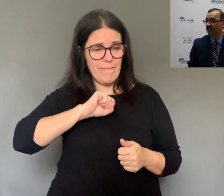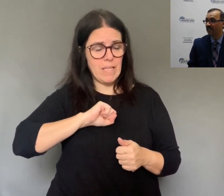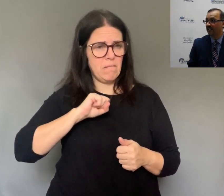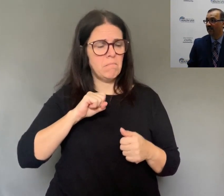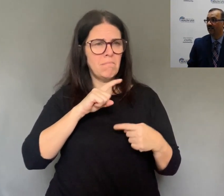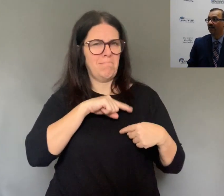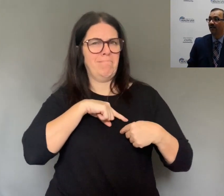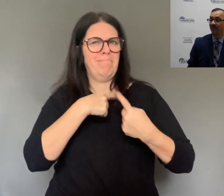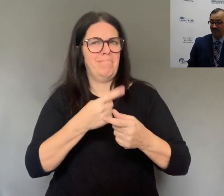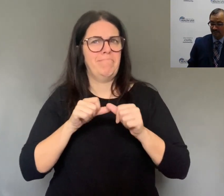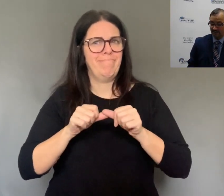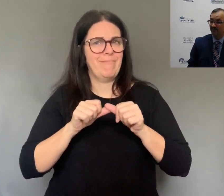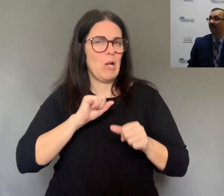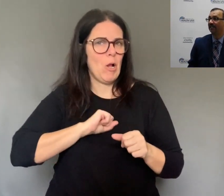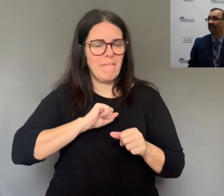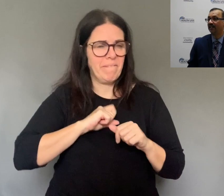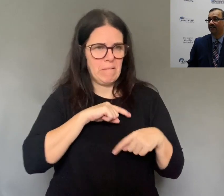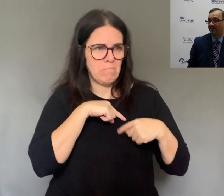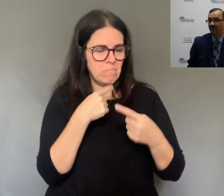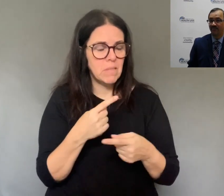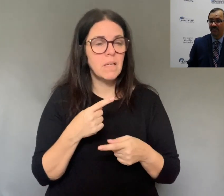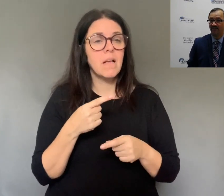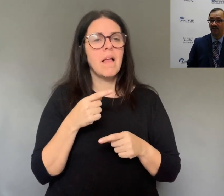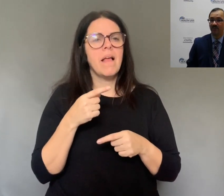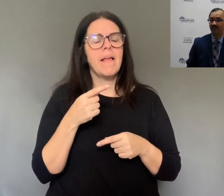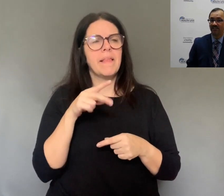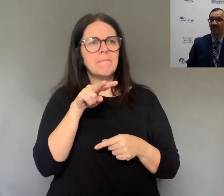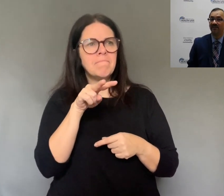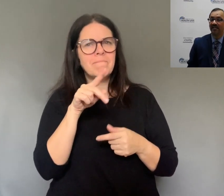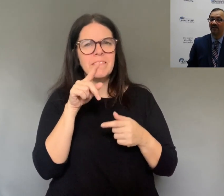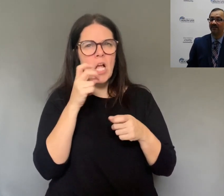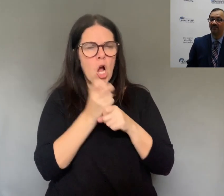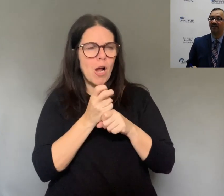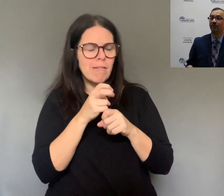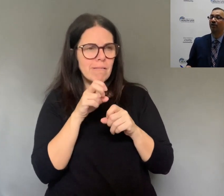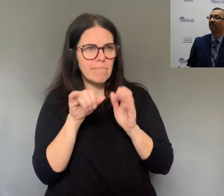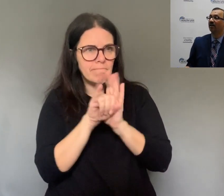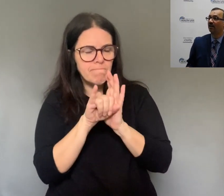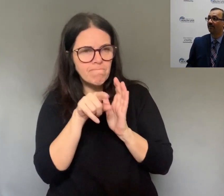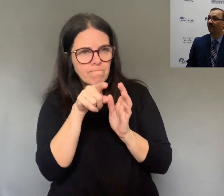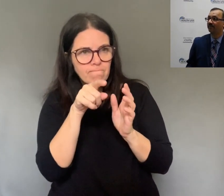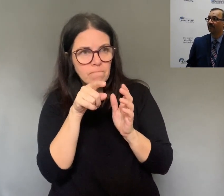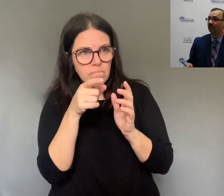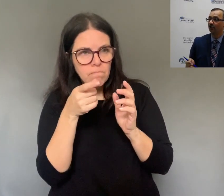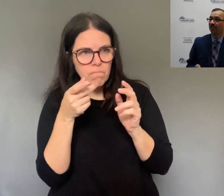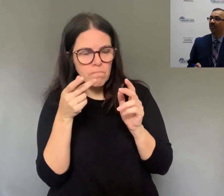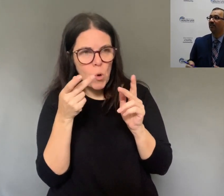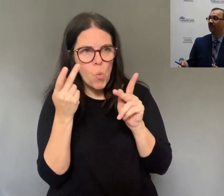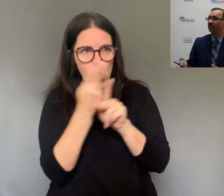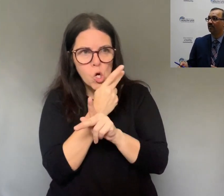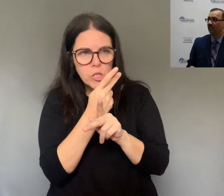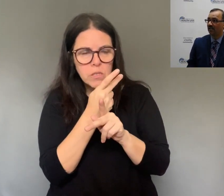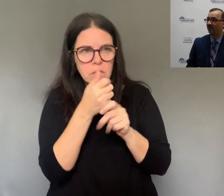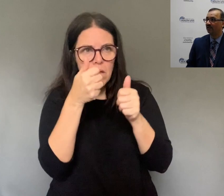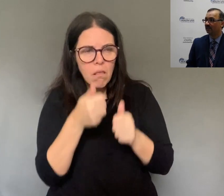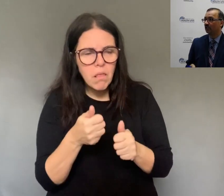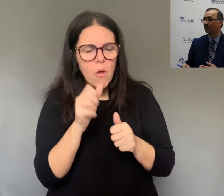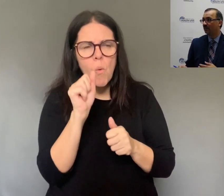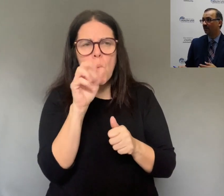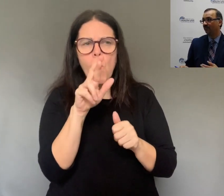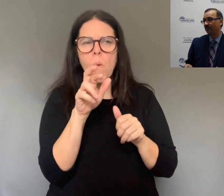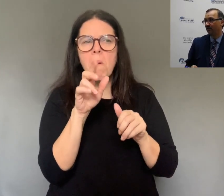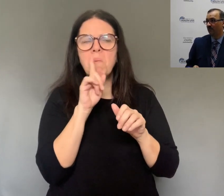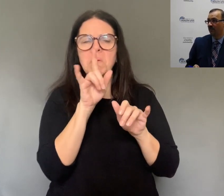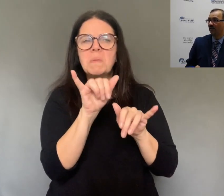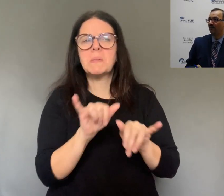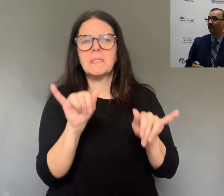missing anything. But despite that, some individuals, if they have some kind of chronic cough, you cannot differentiate if it's a new cough